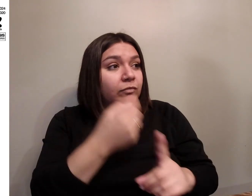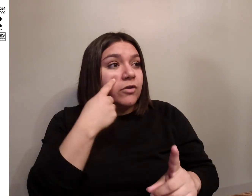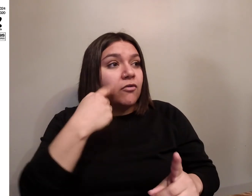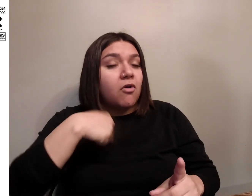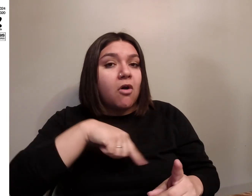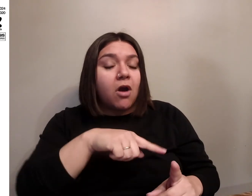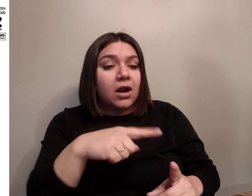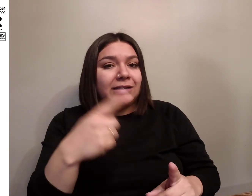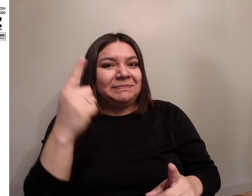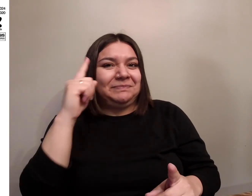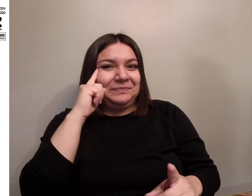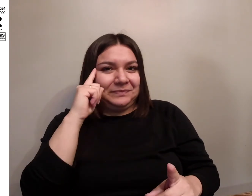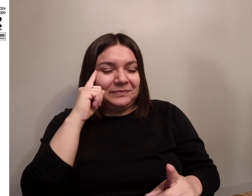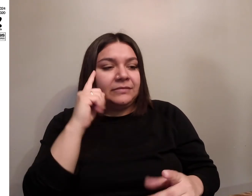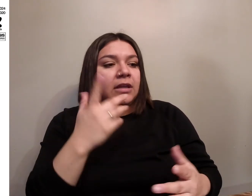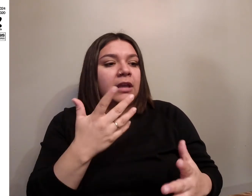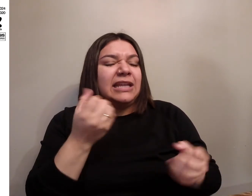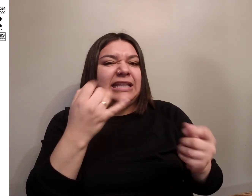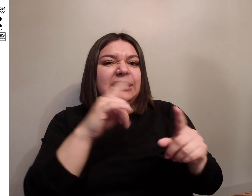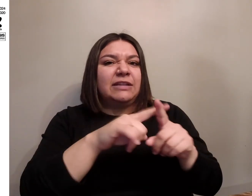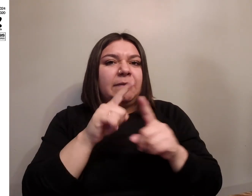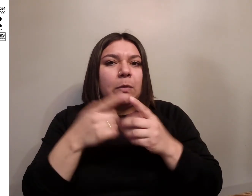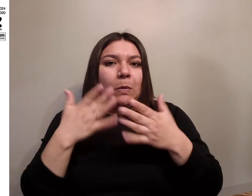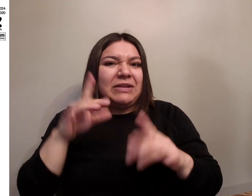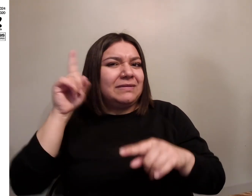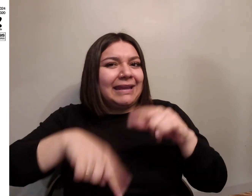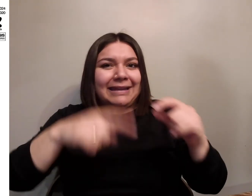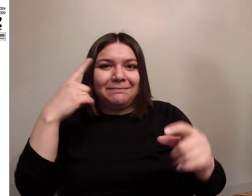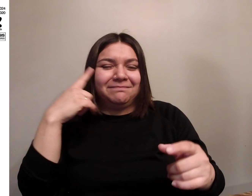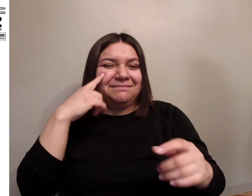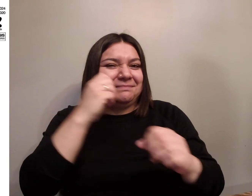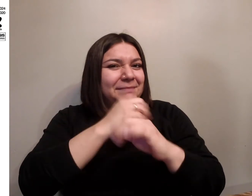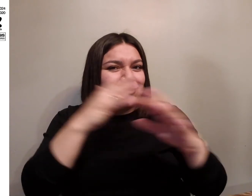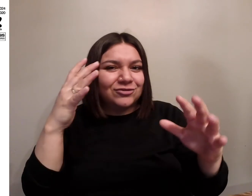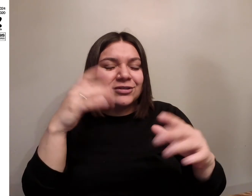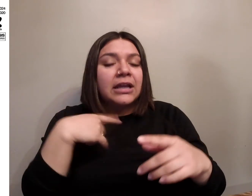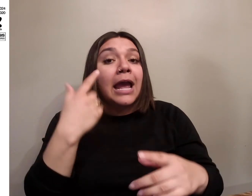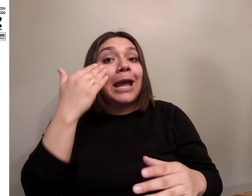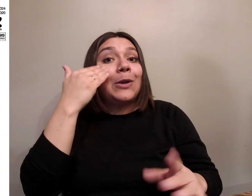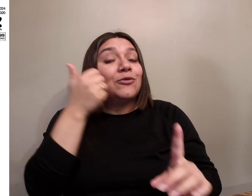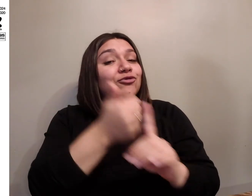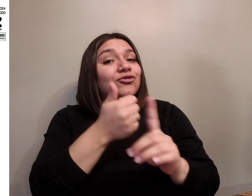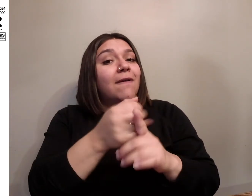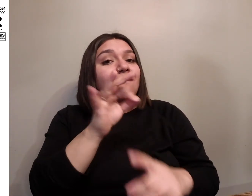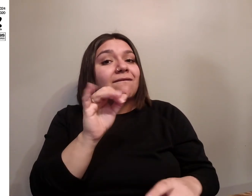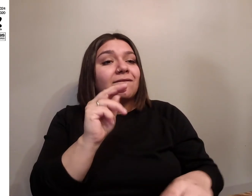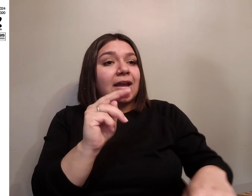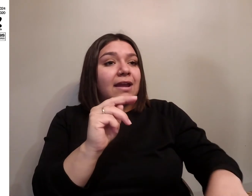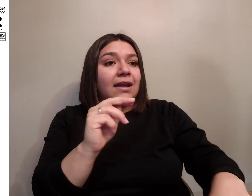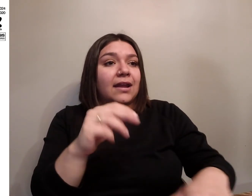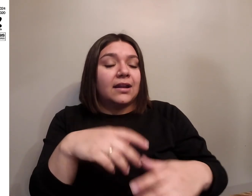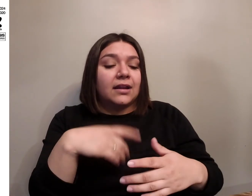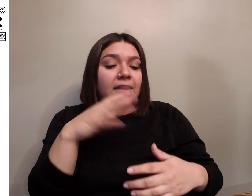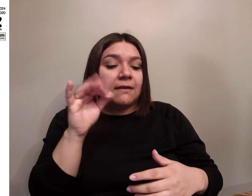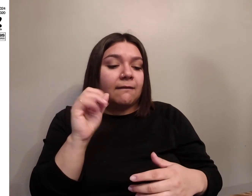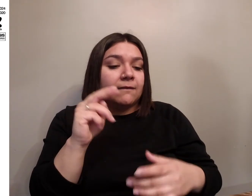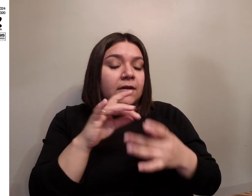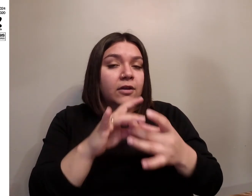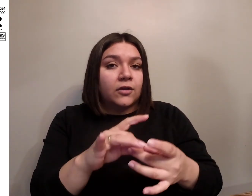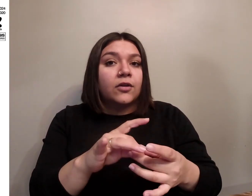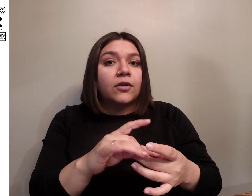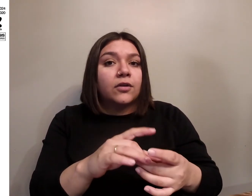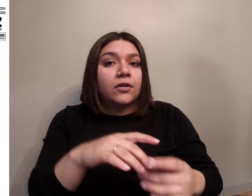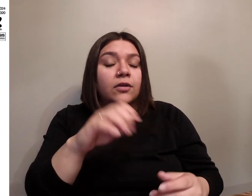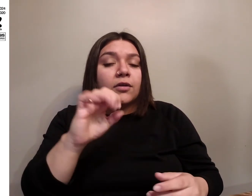I mean, it already does have huge effects on our psyche in ways that we can't even quite imagine. I know you are